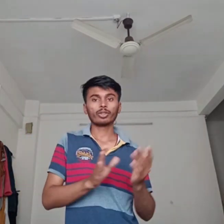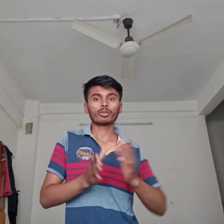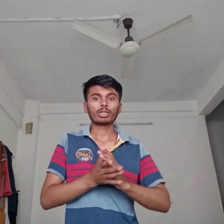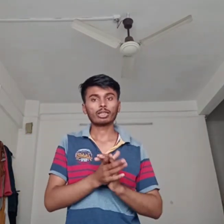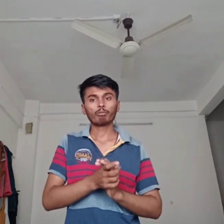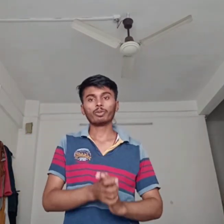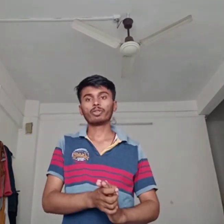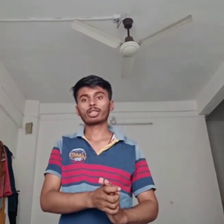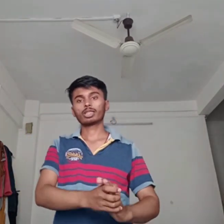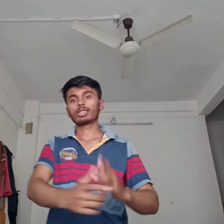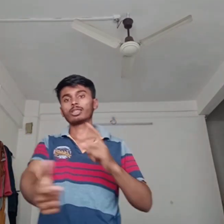know that we cut the